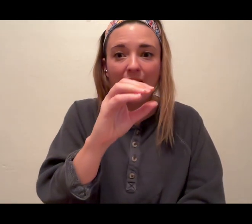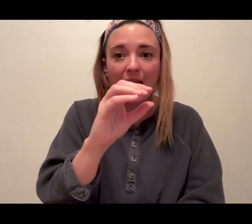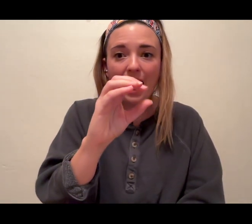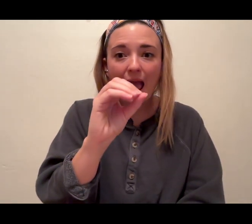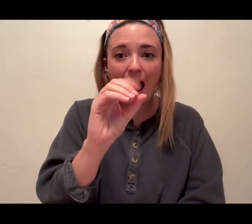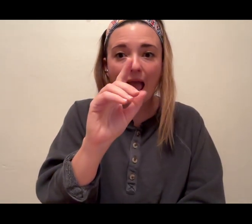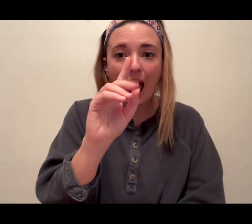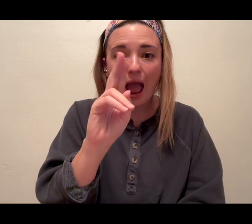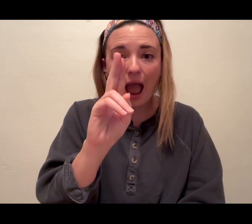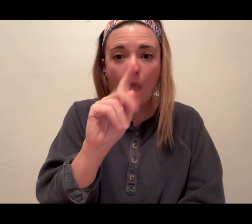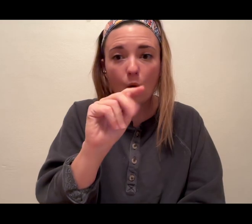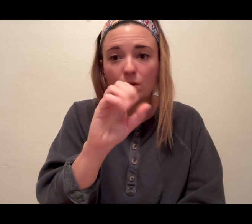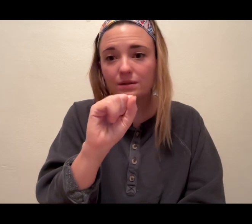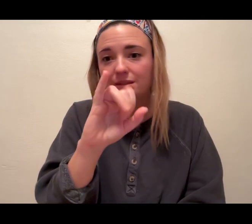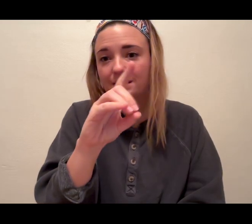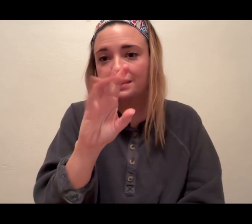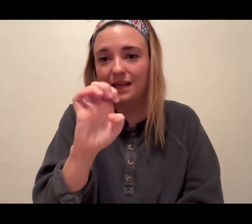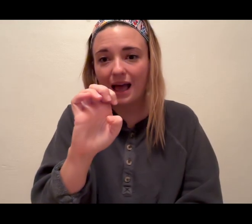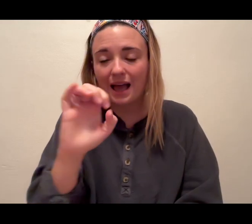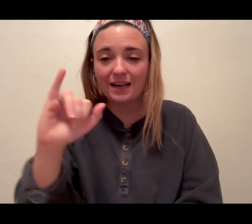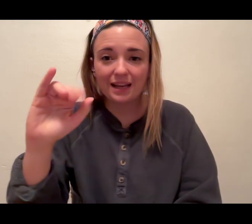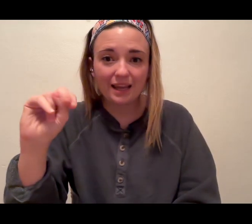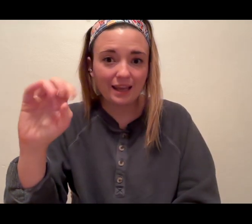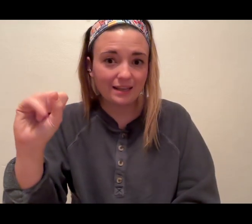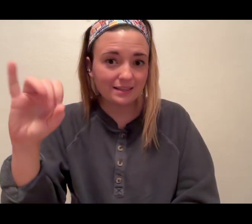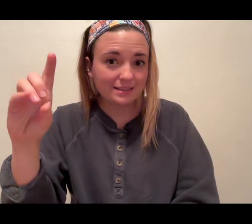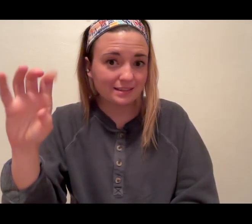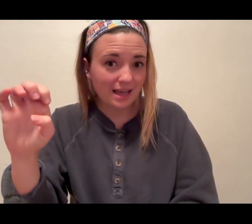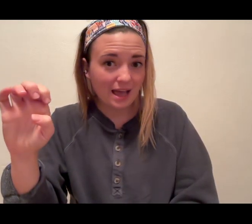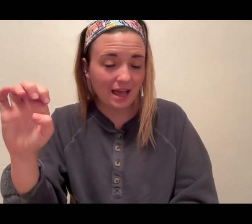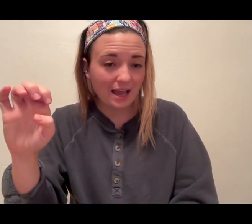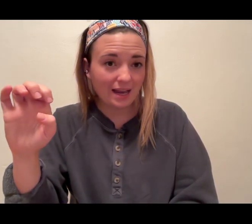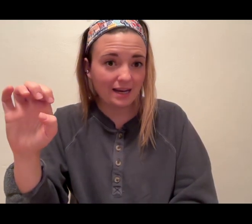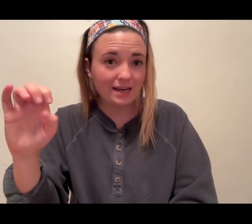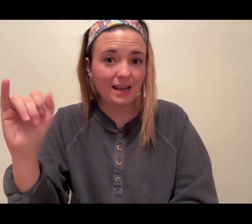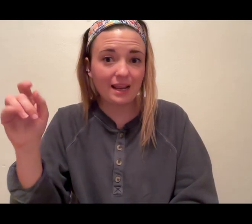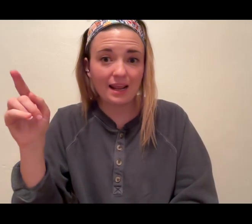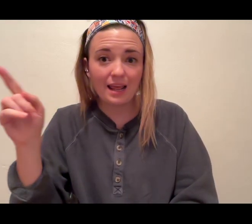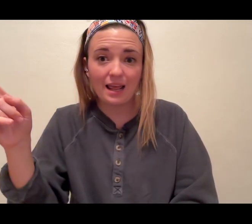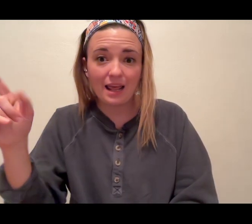to give me x squared. So hopefully that's x and x.